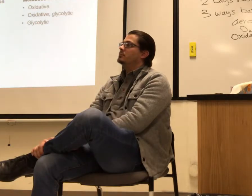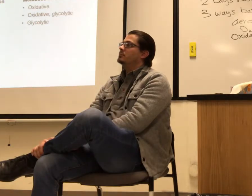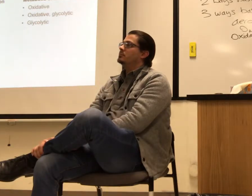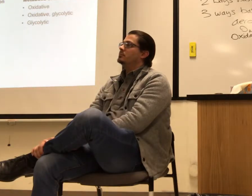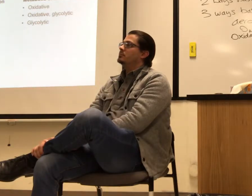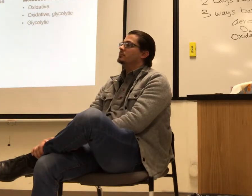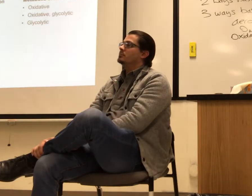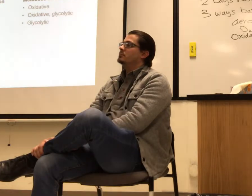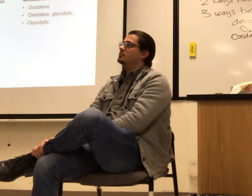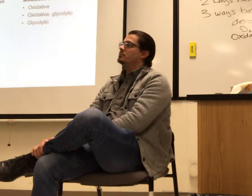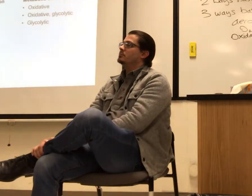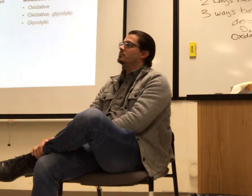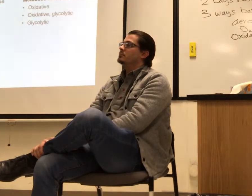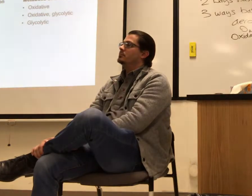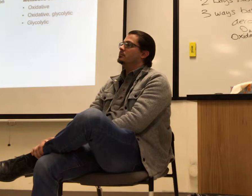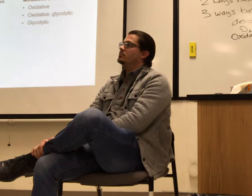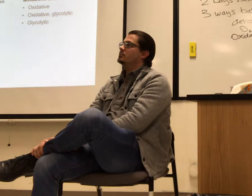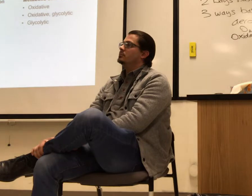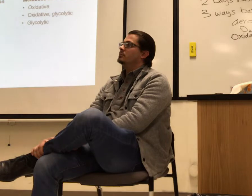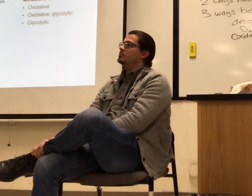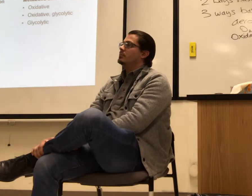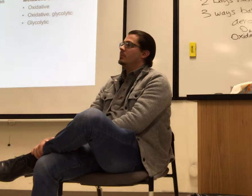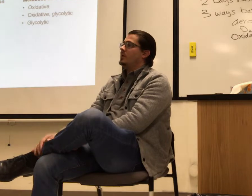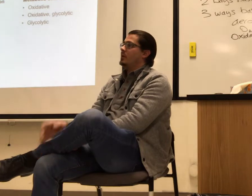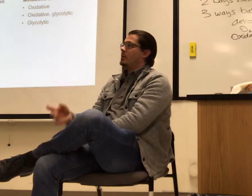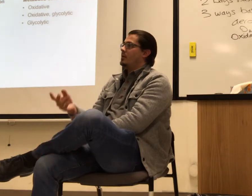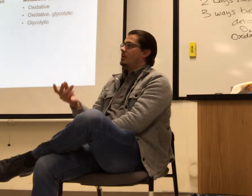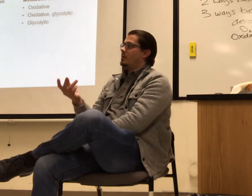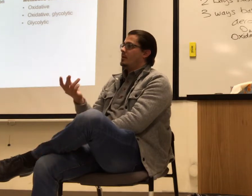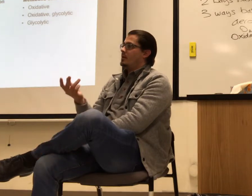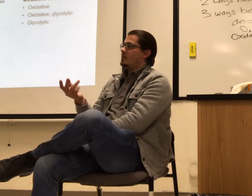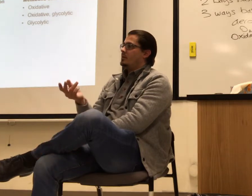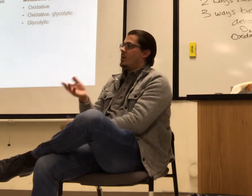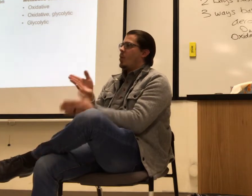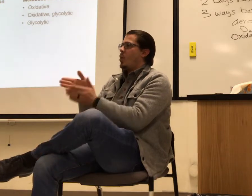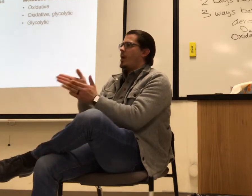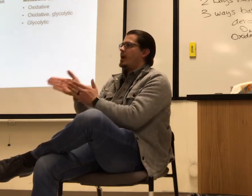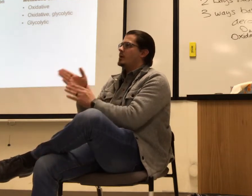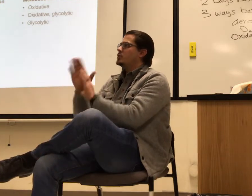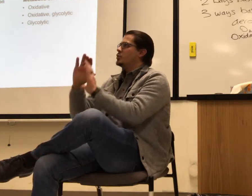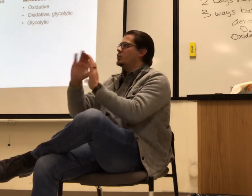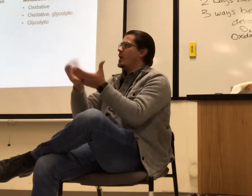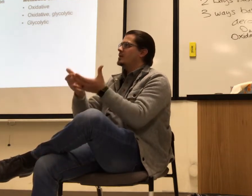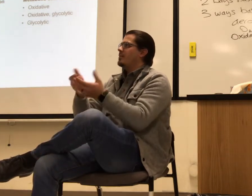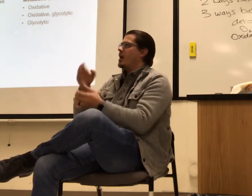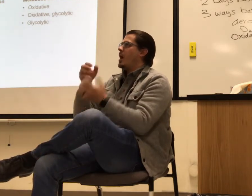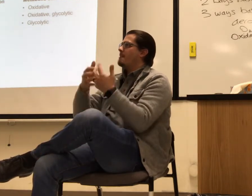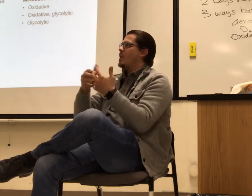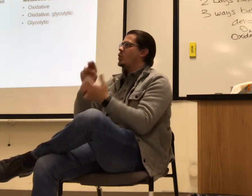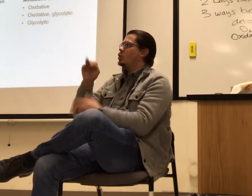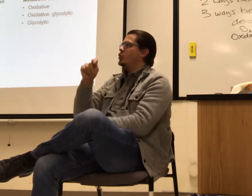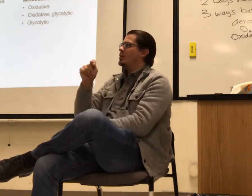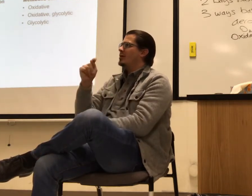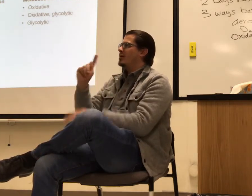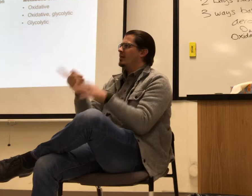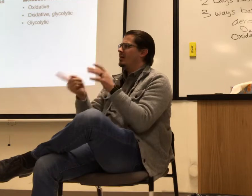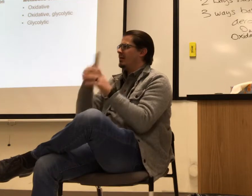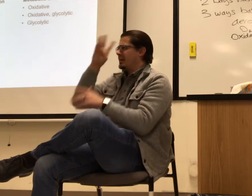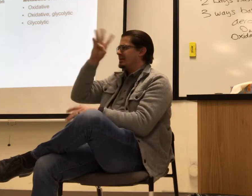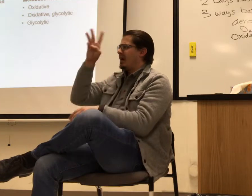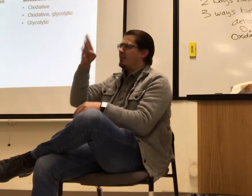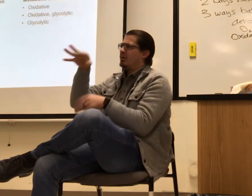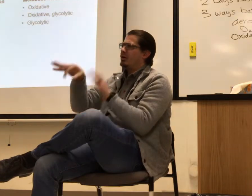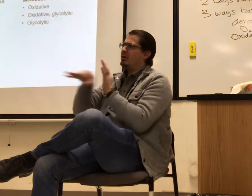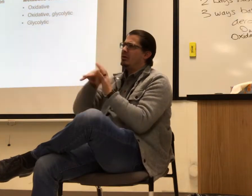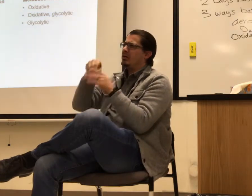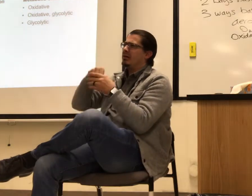So these methods, these two ways, these three ways to classify motor units, they came about like in the 70s, that's